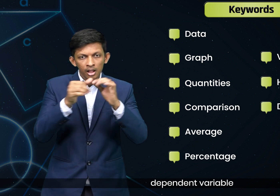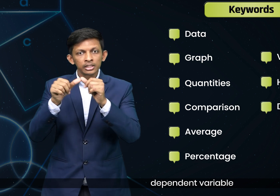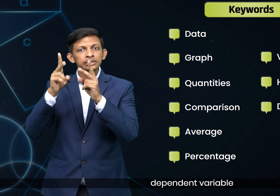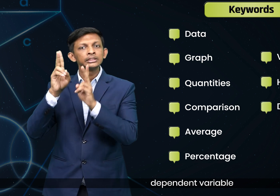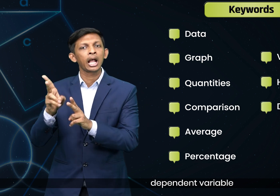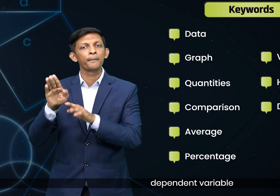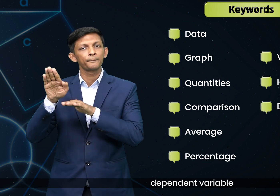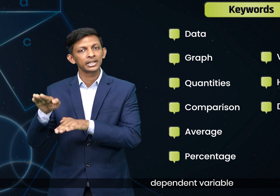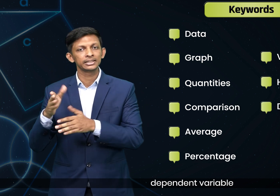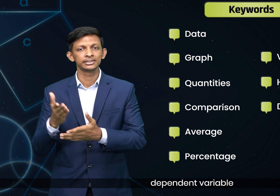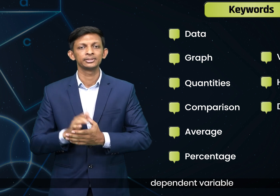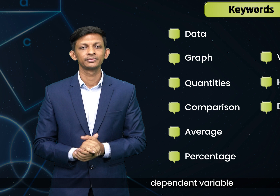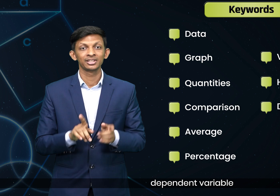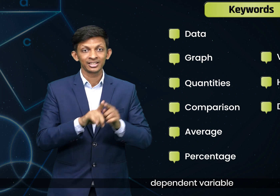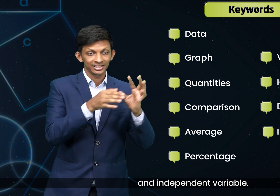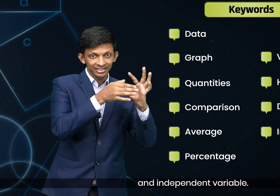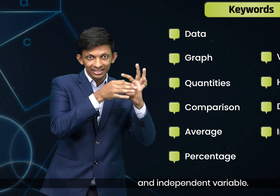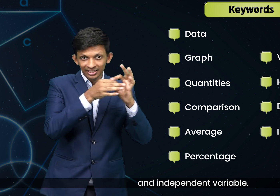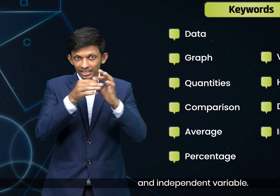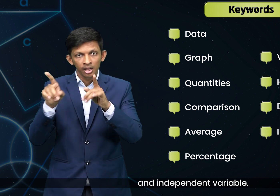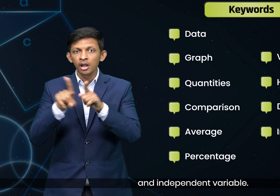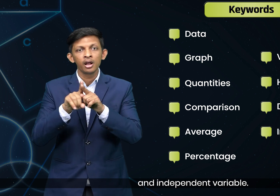dependent variable and independent variable.